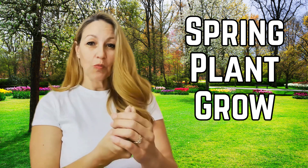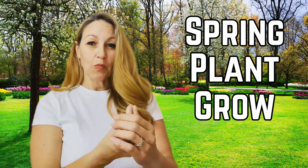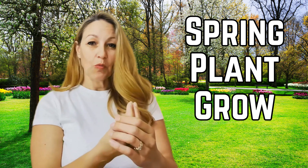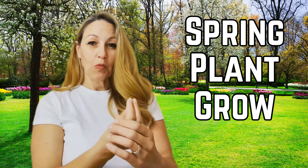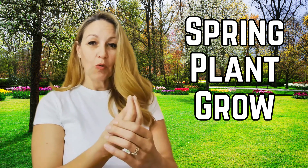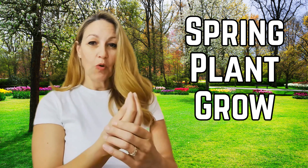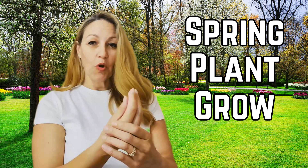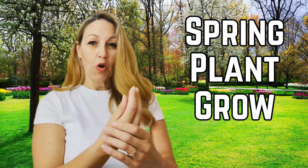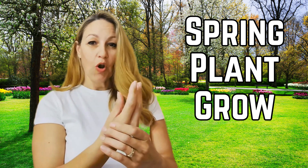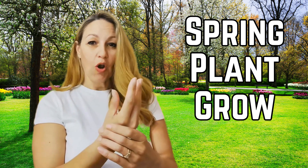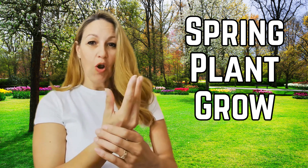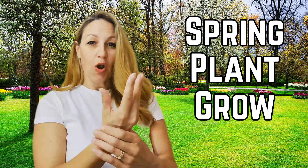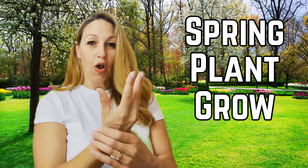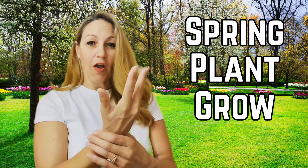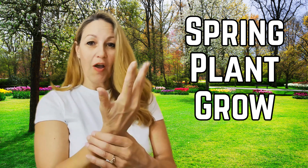Grow.